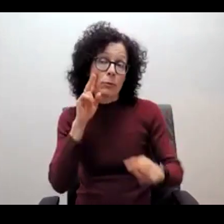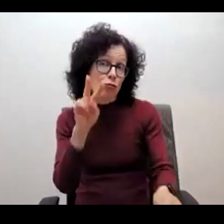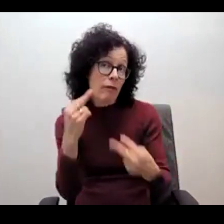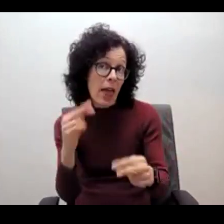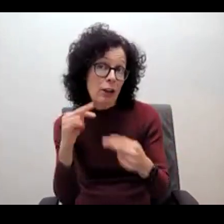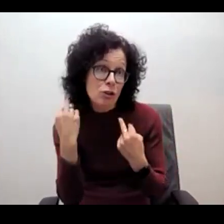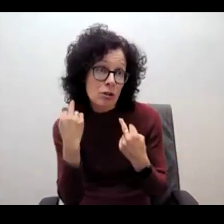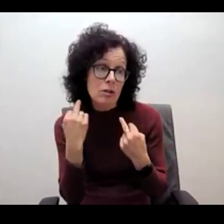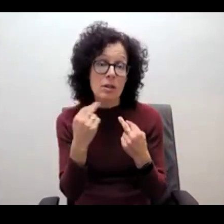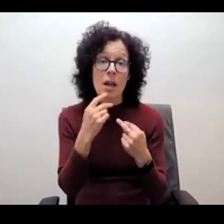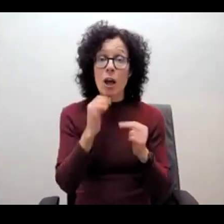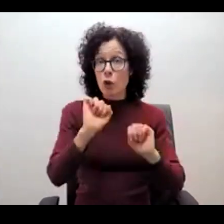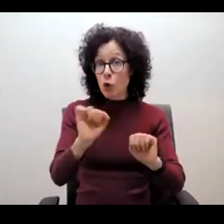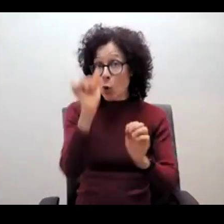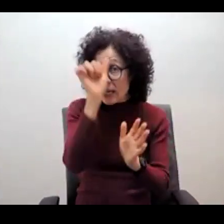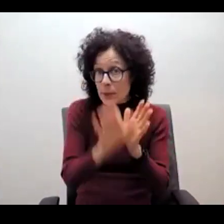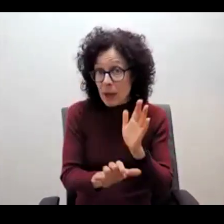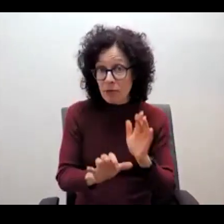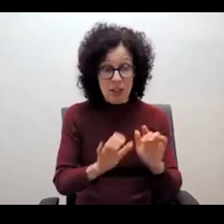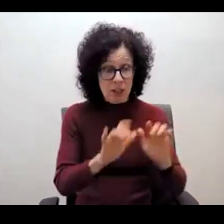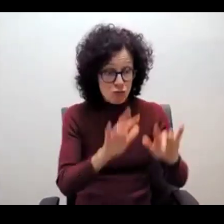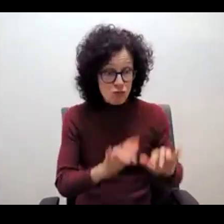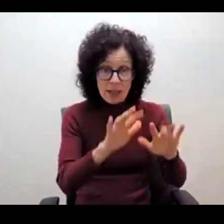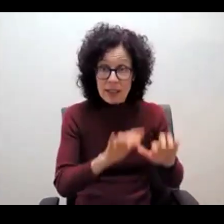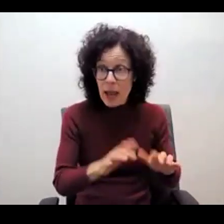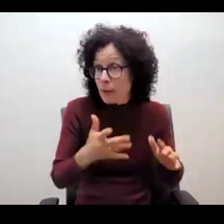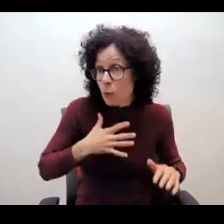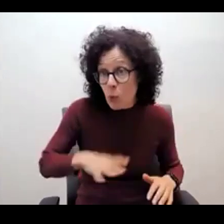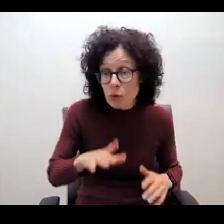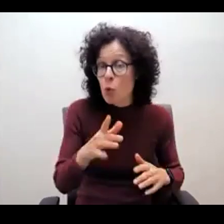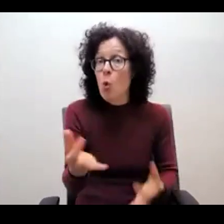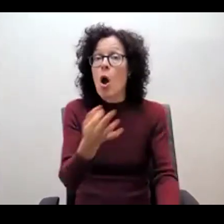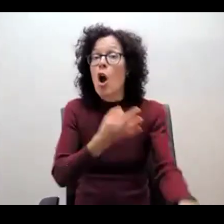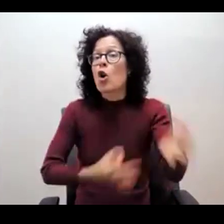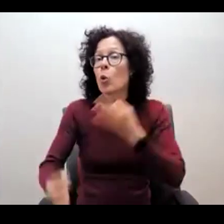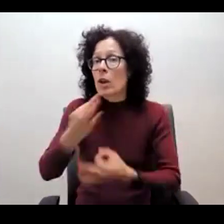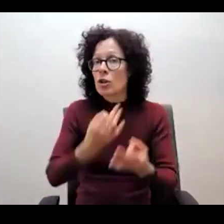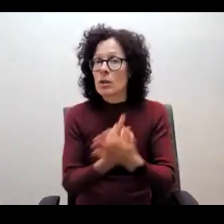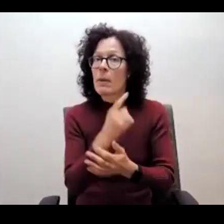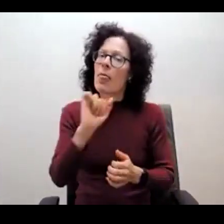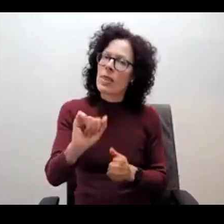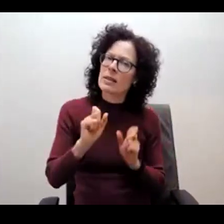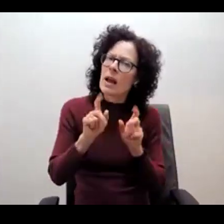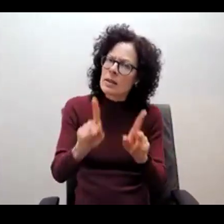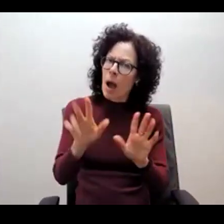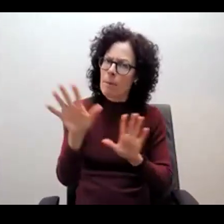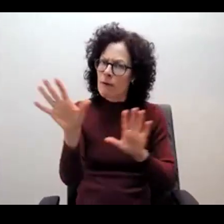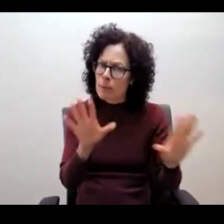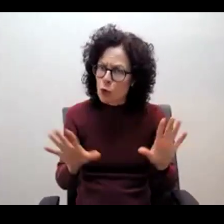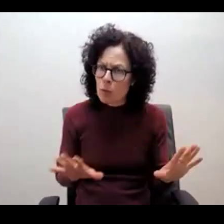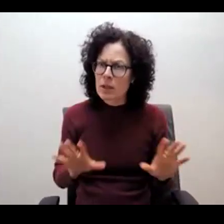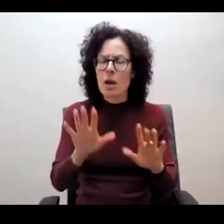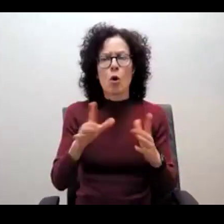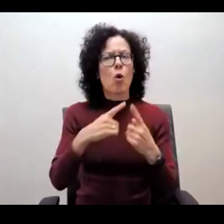of your experiences down, should you like to ask any questions about this type of movement or anything that you noticed happening